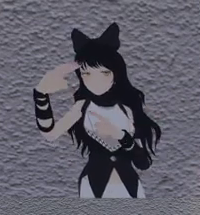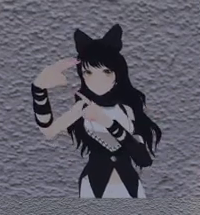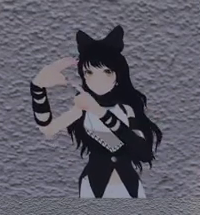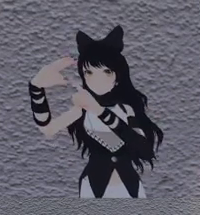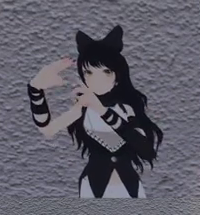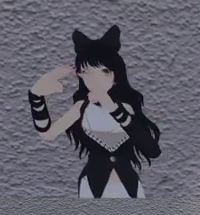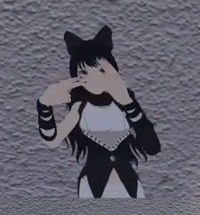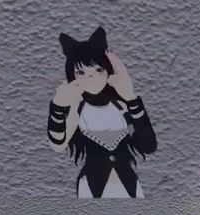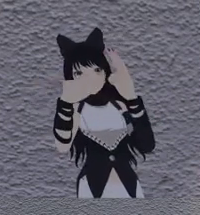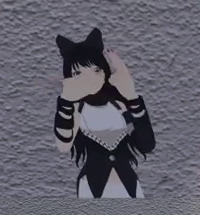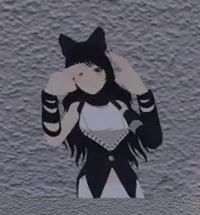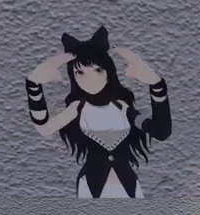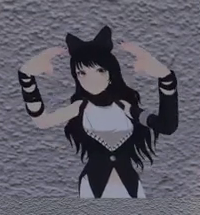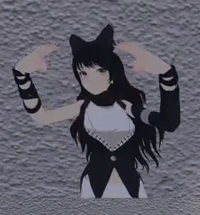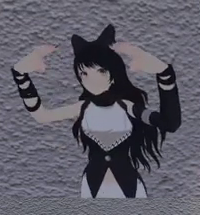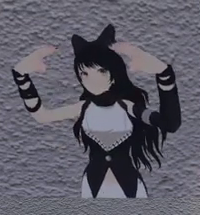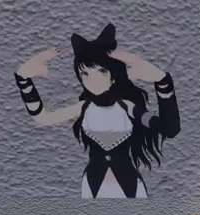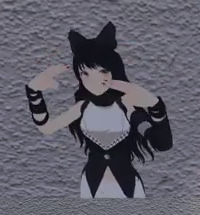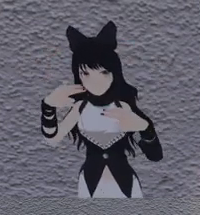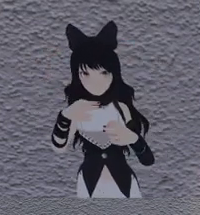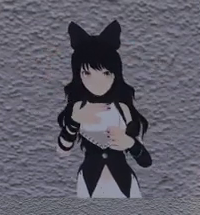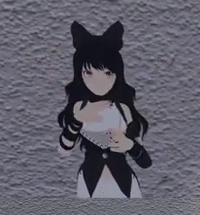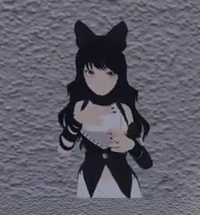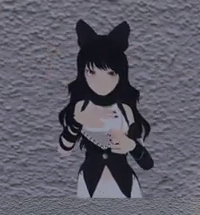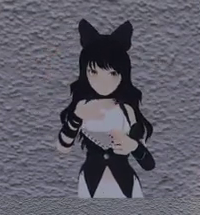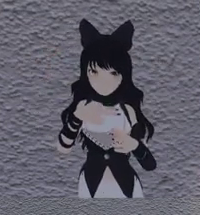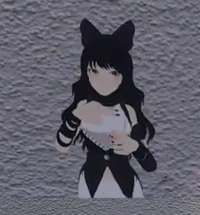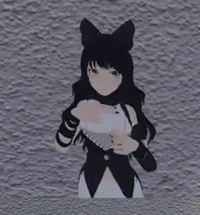Now, this sign, what is it?